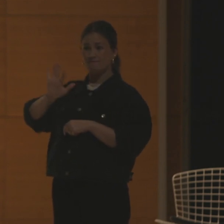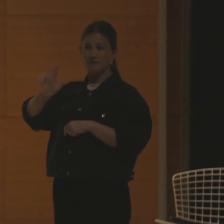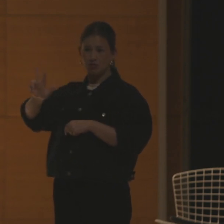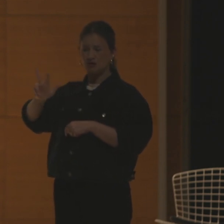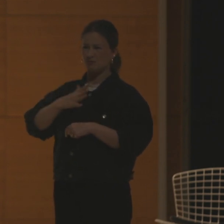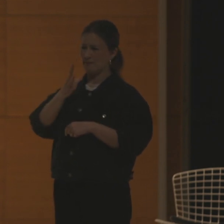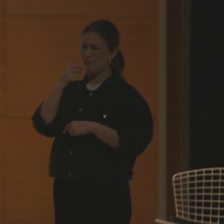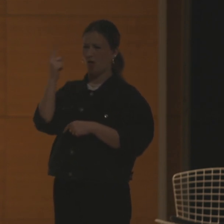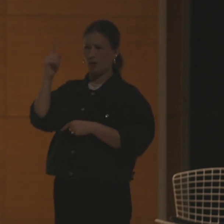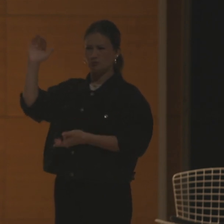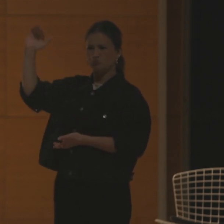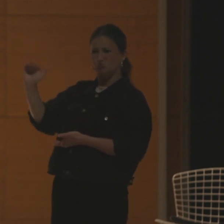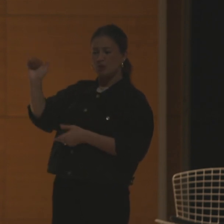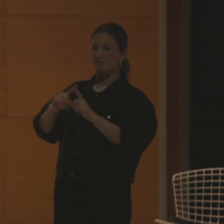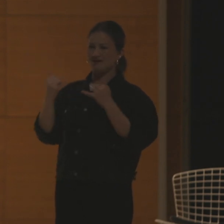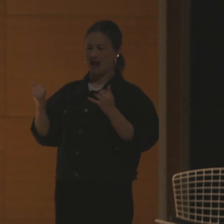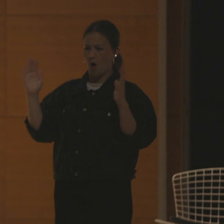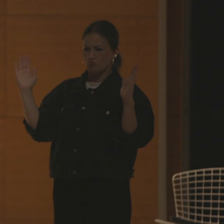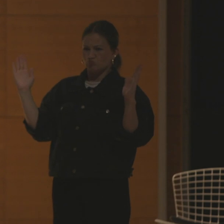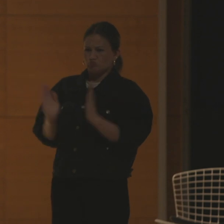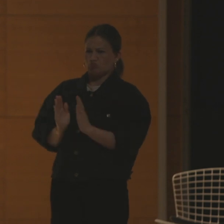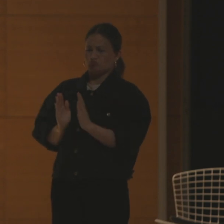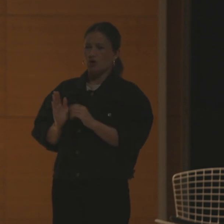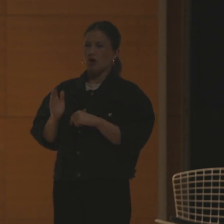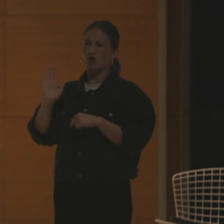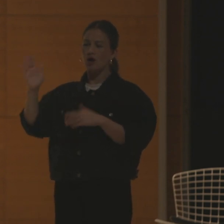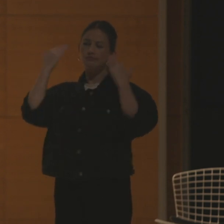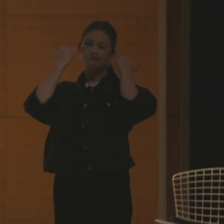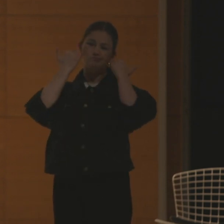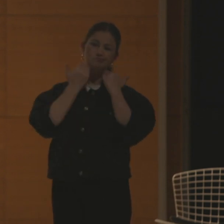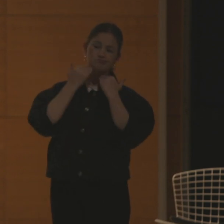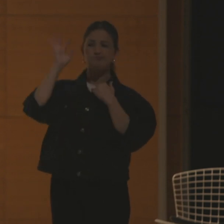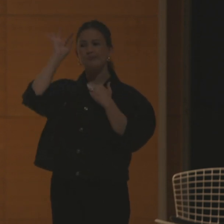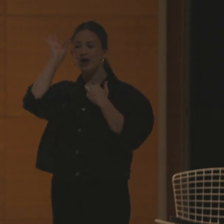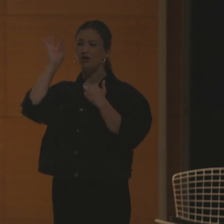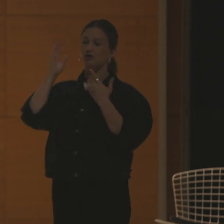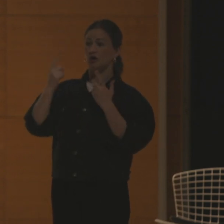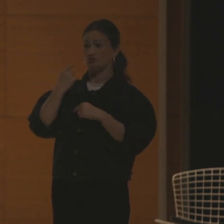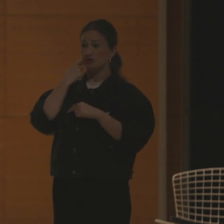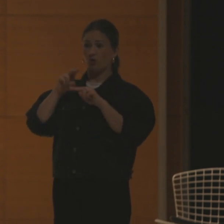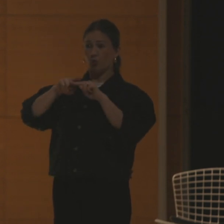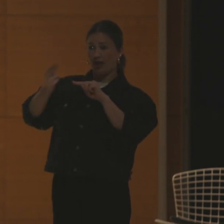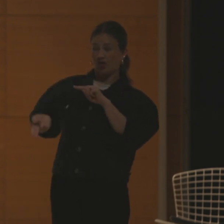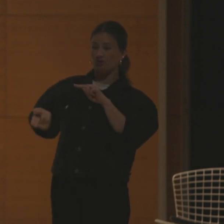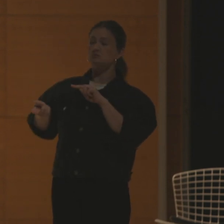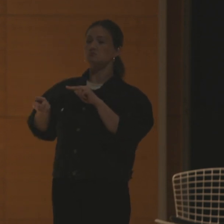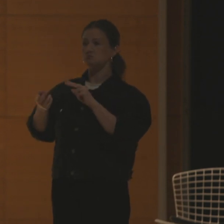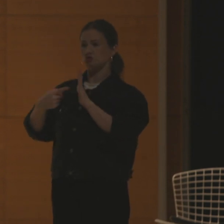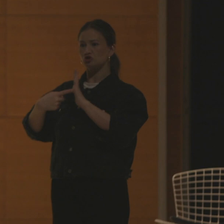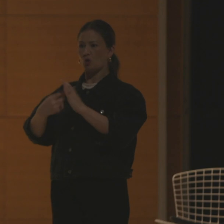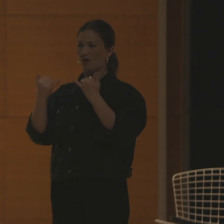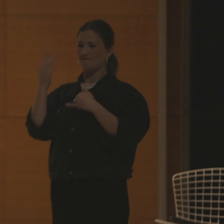petite, but now she was trim, her hair smartly angled toward her jaw. Her recent weight loss had revealed the delicate planes